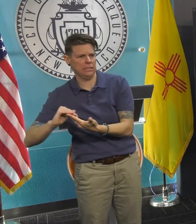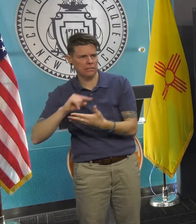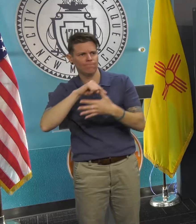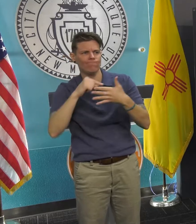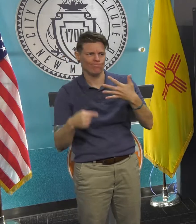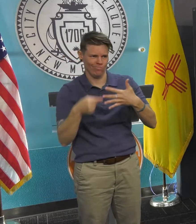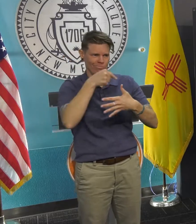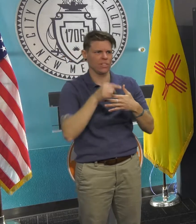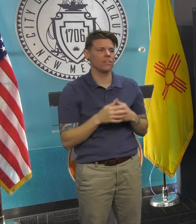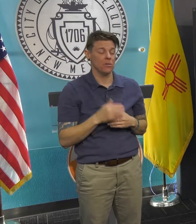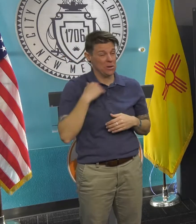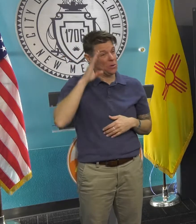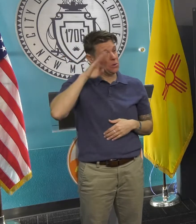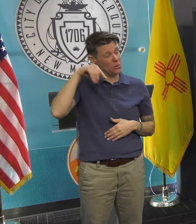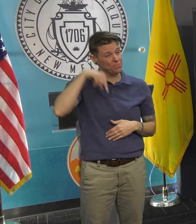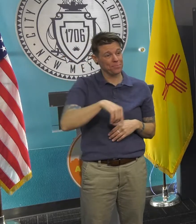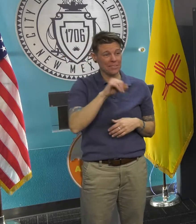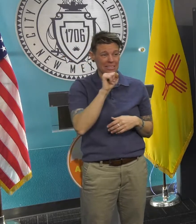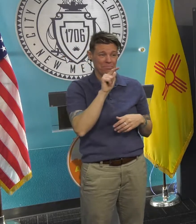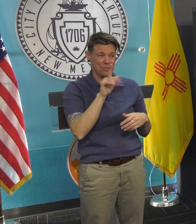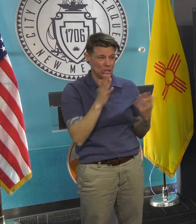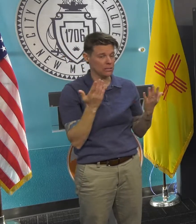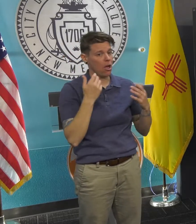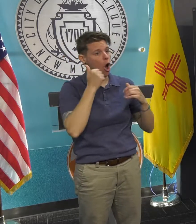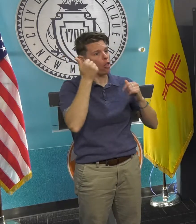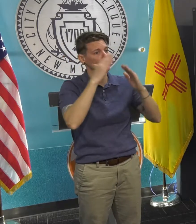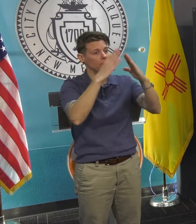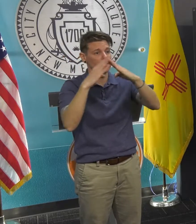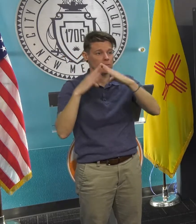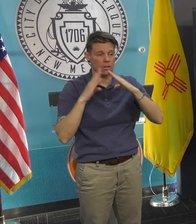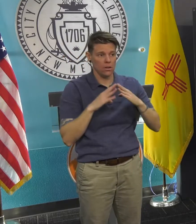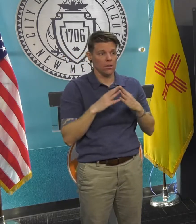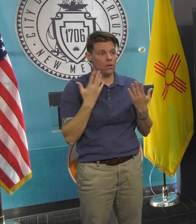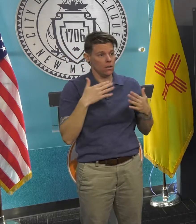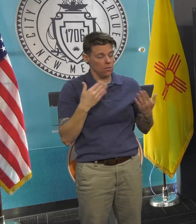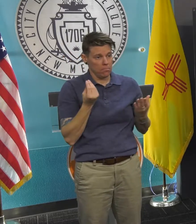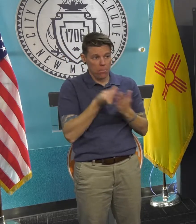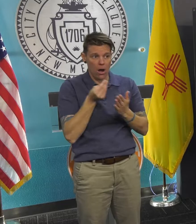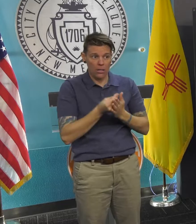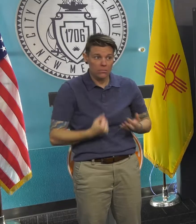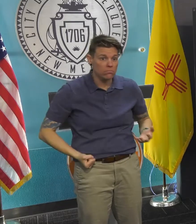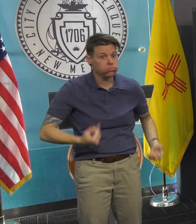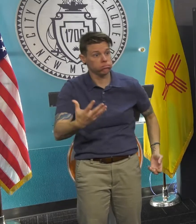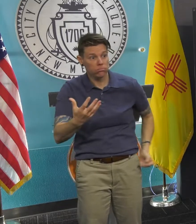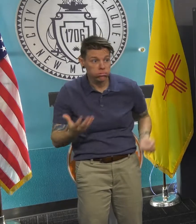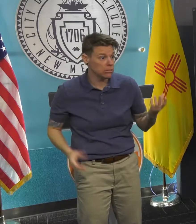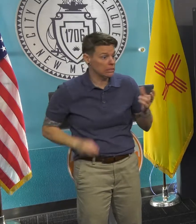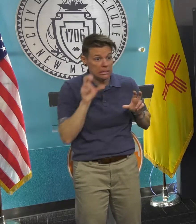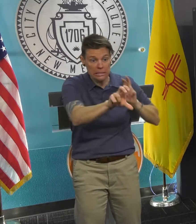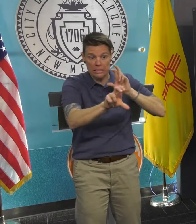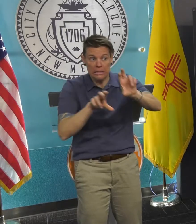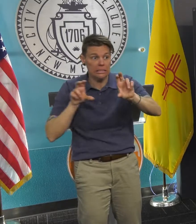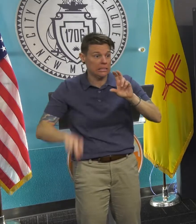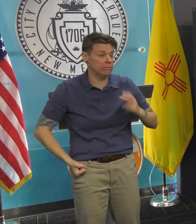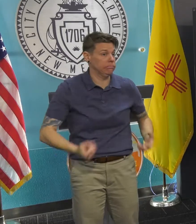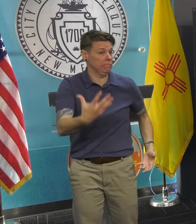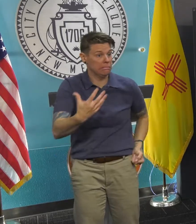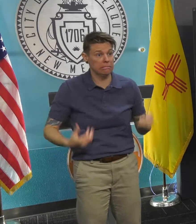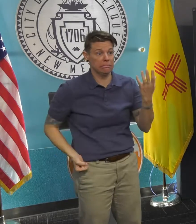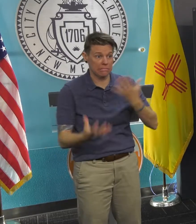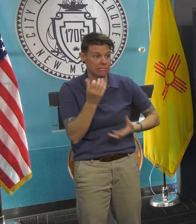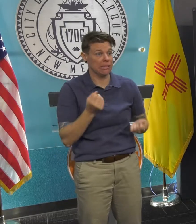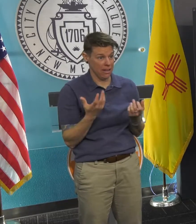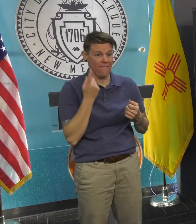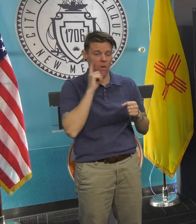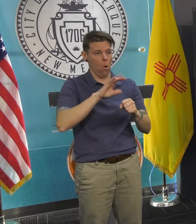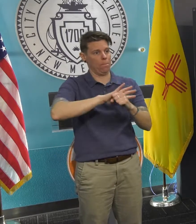and spending more funds to manage the pandemic, so my team and I are working to do a few